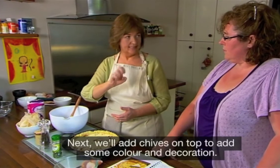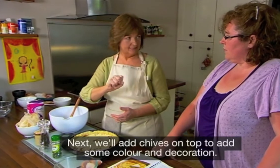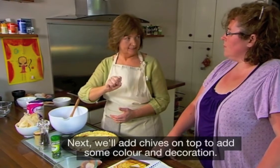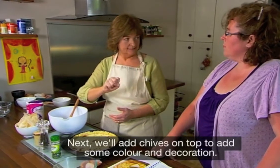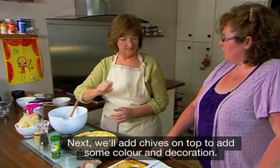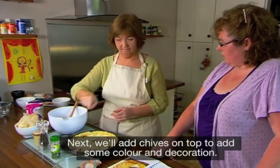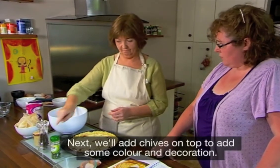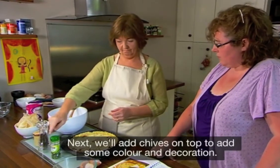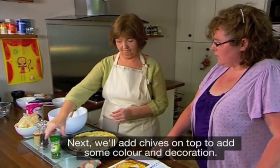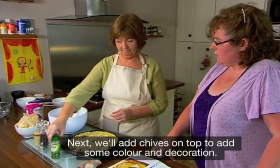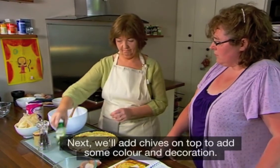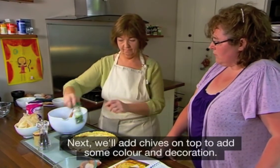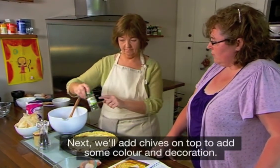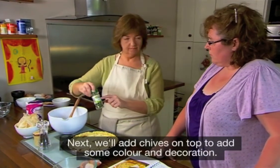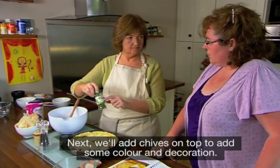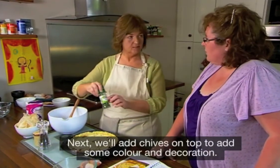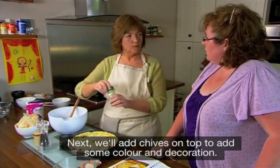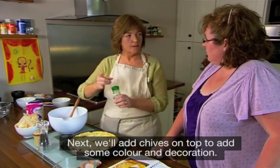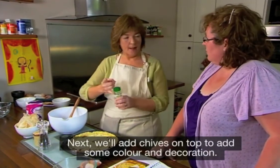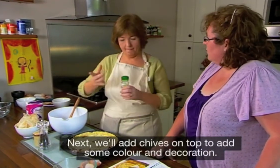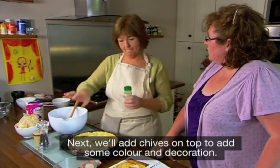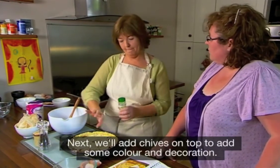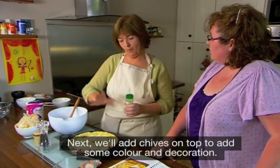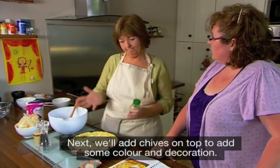Next, we'll add chives on top to add some colour and decoration.